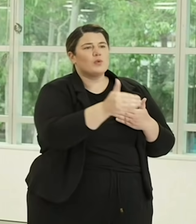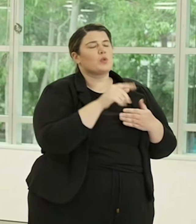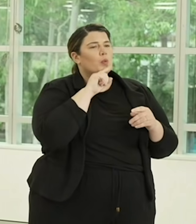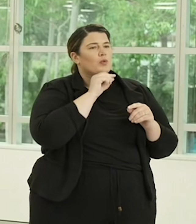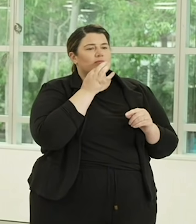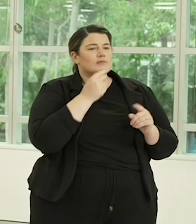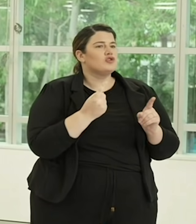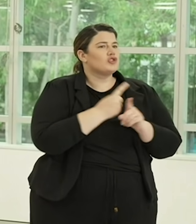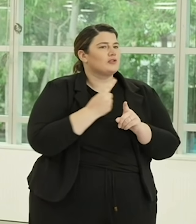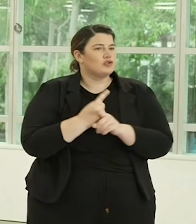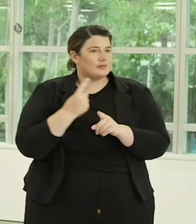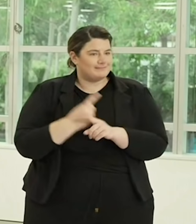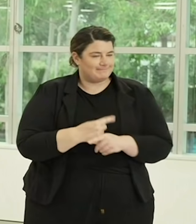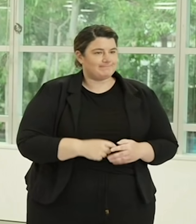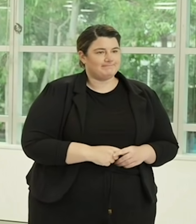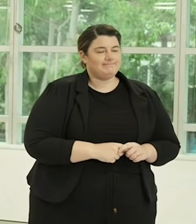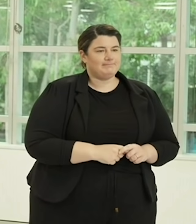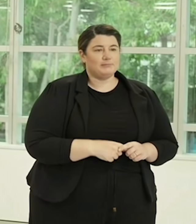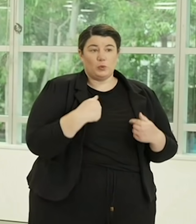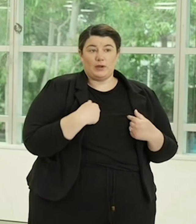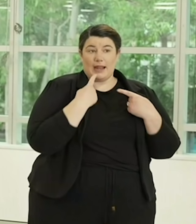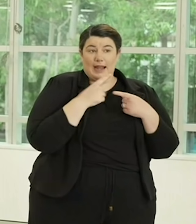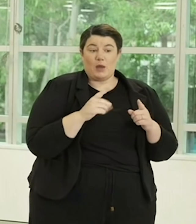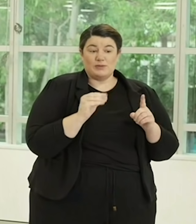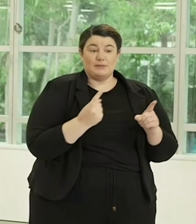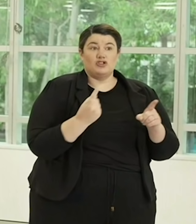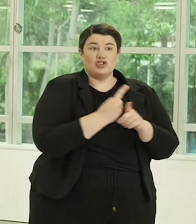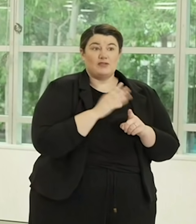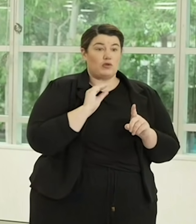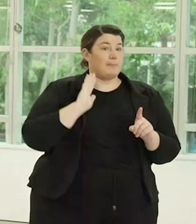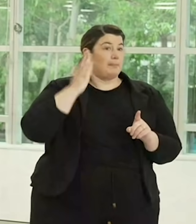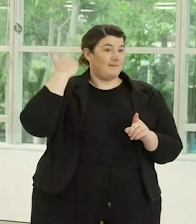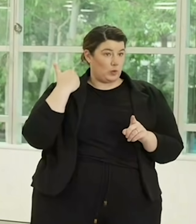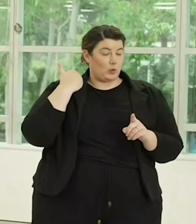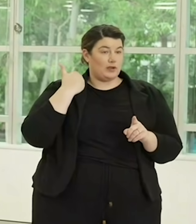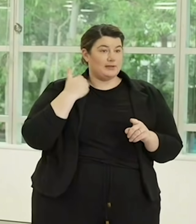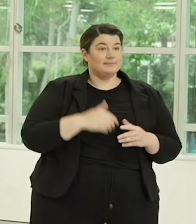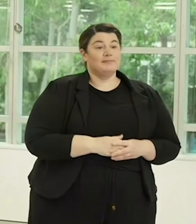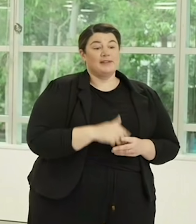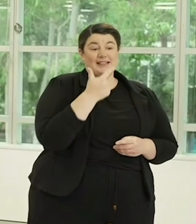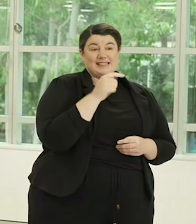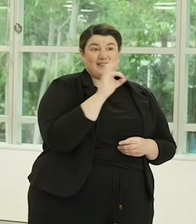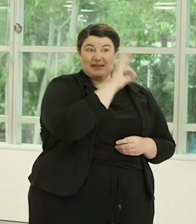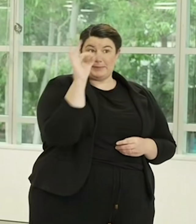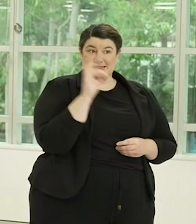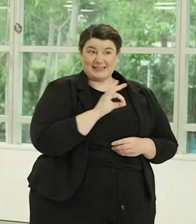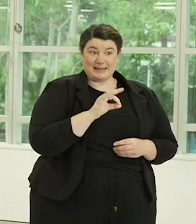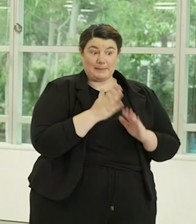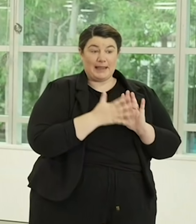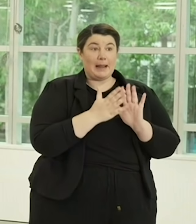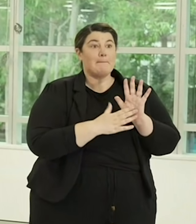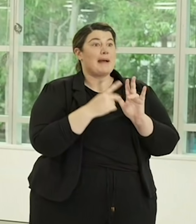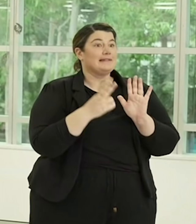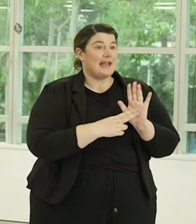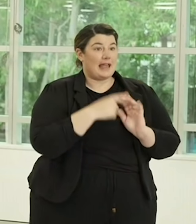Today, we are announcing some changes to what we have previously announced. So at the 70% mark, so that is on